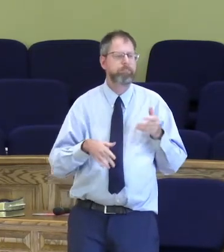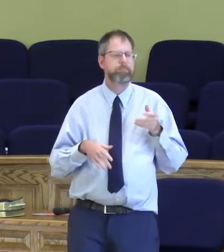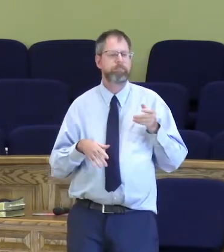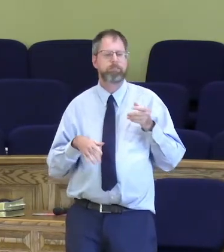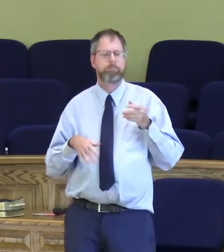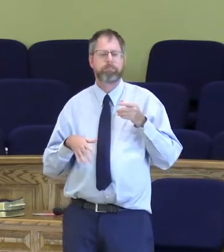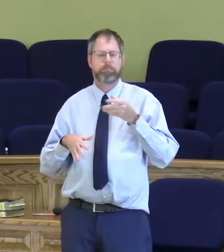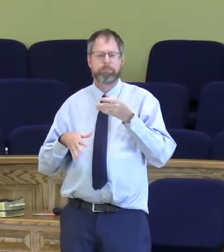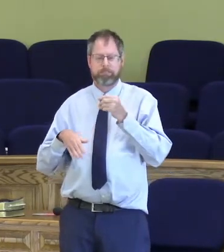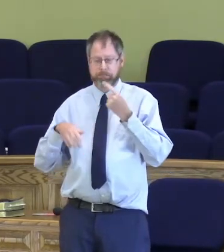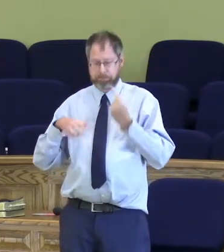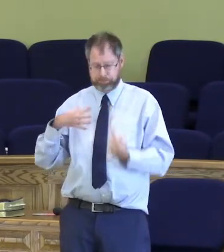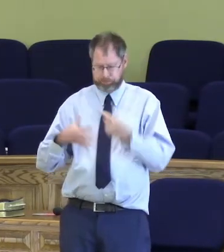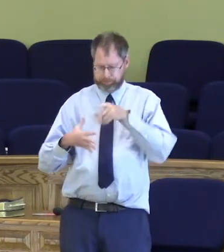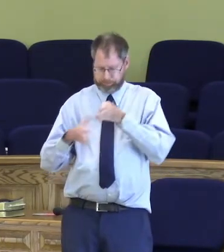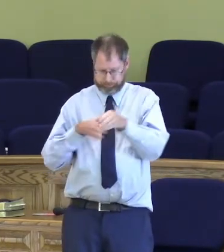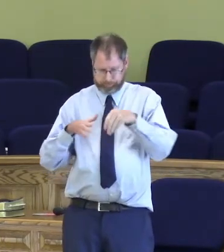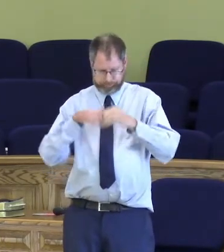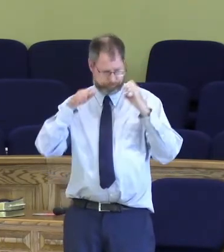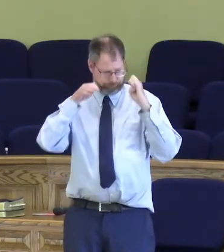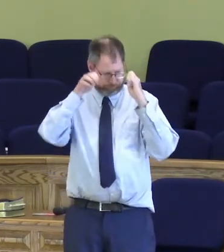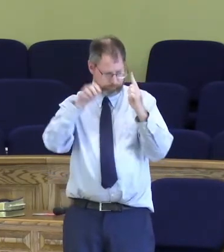there from 1954, 1955, 1950s.